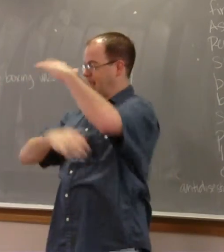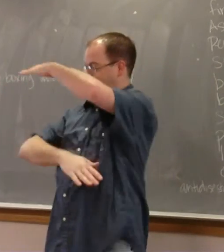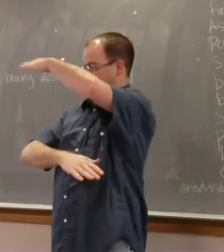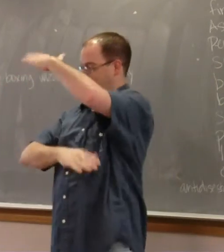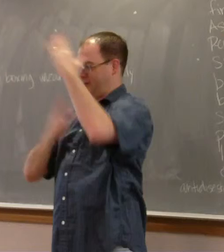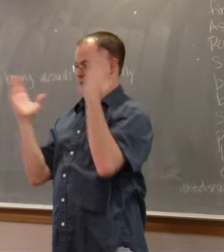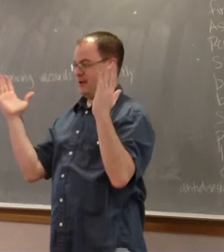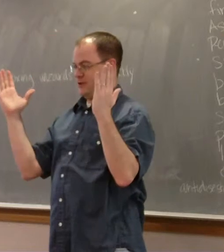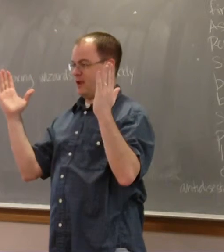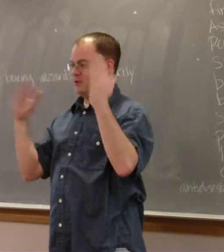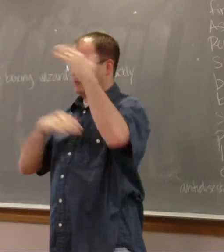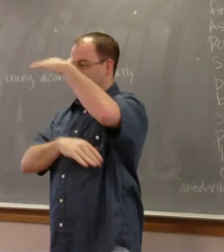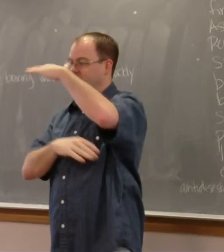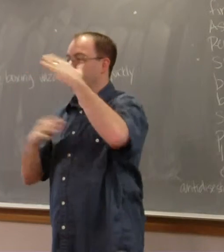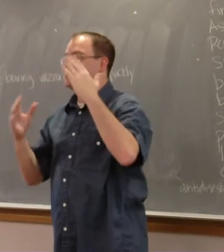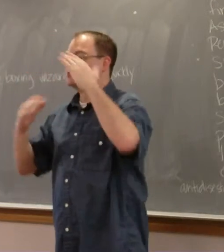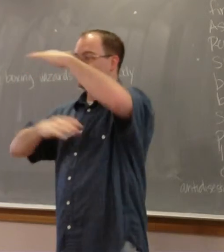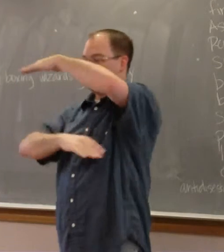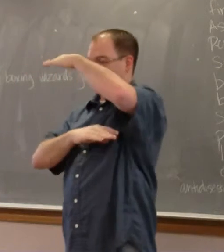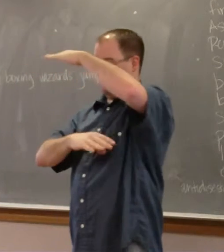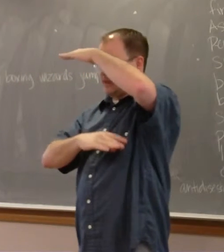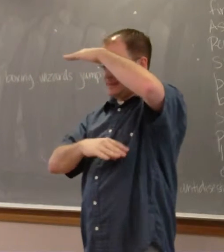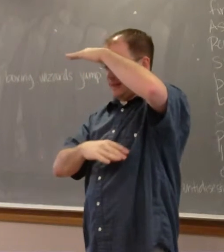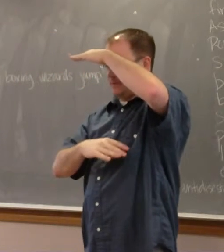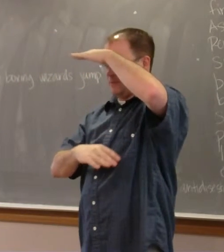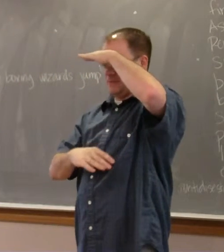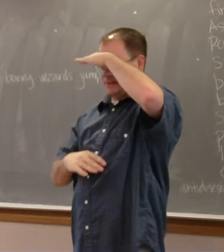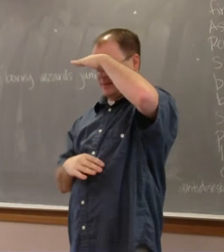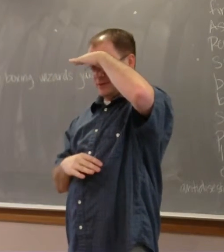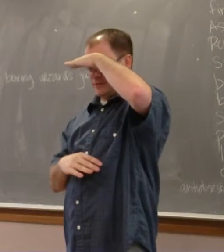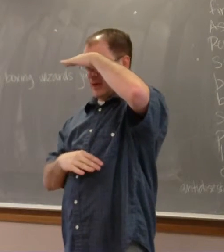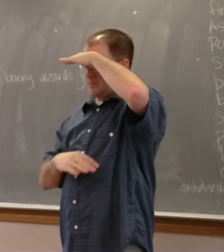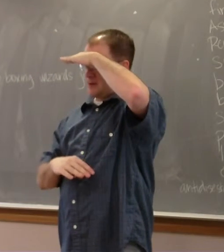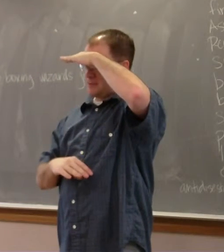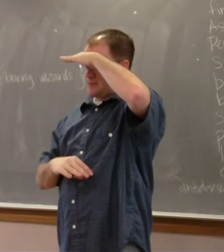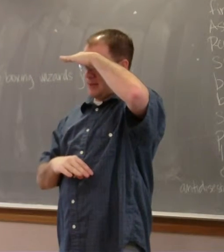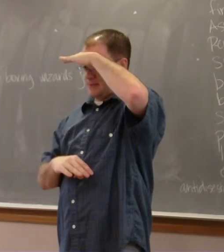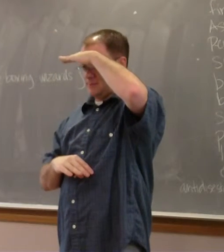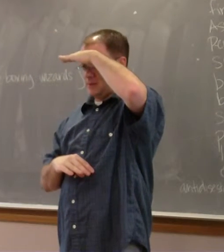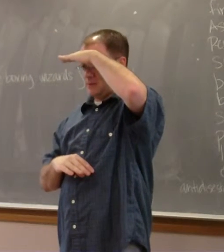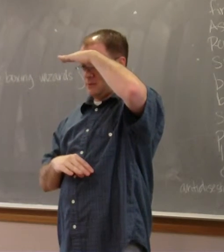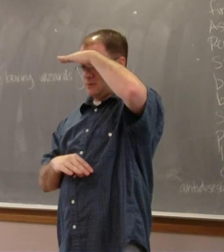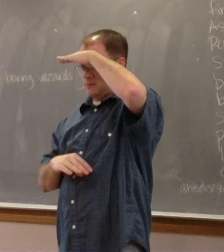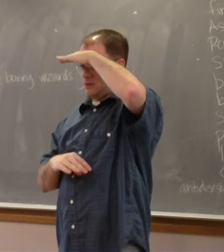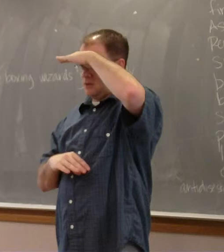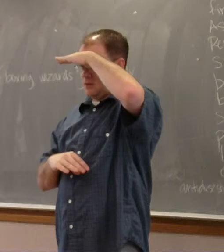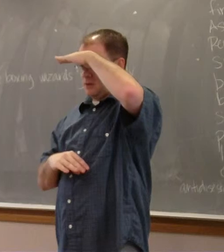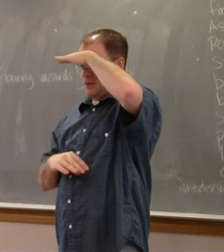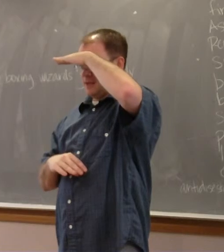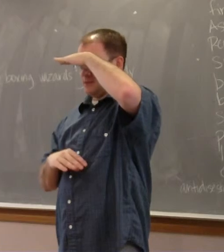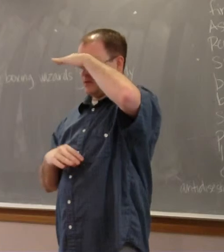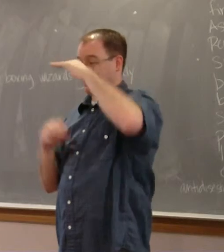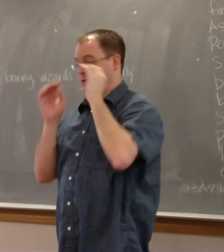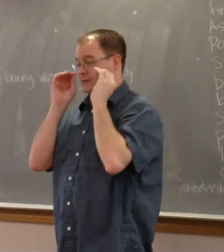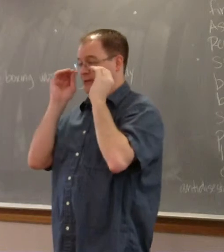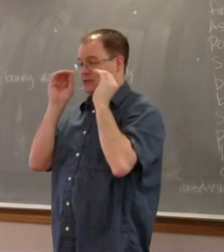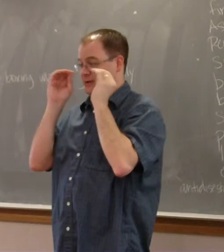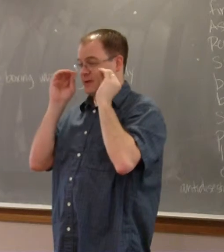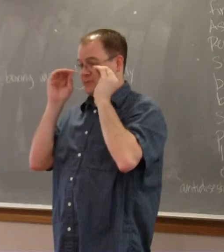stay in here and you'll be good. So lots of deaf people think that their sign box is about this big. So And so when they do teacher, it comes